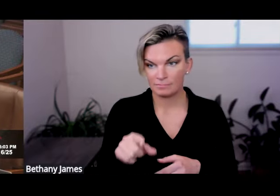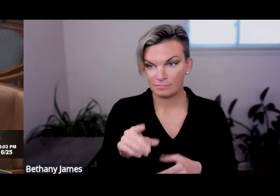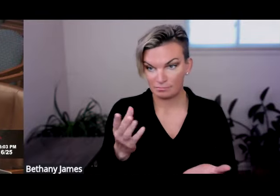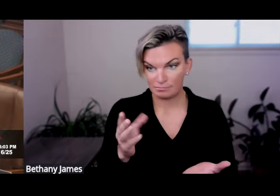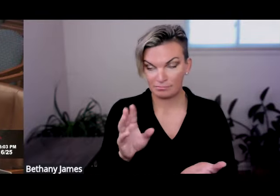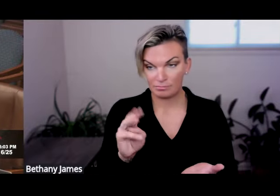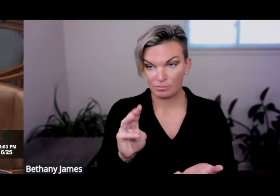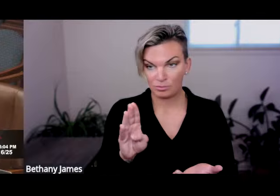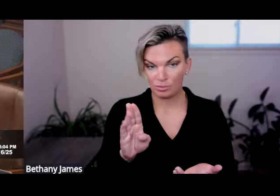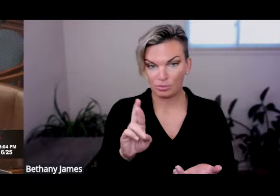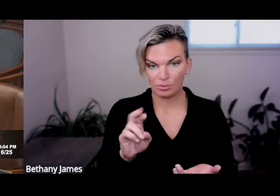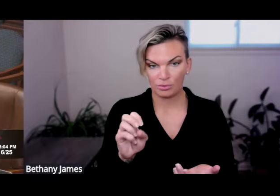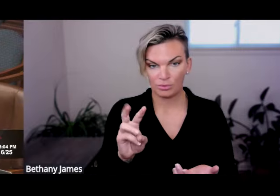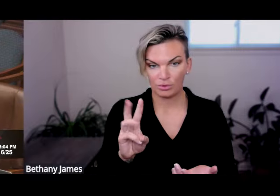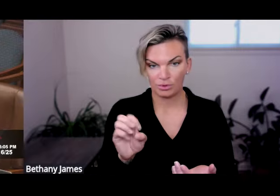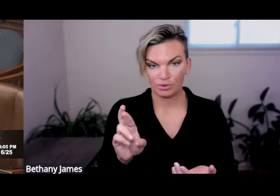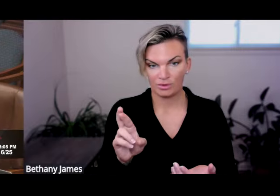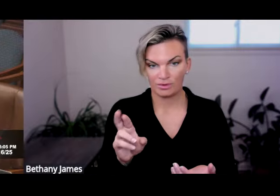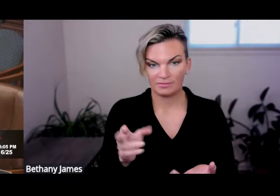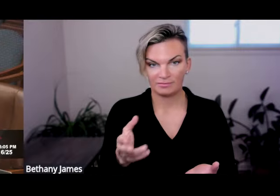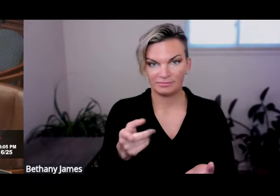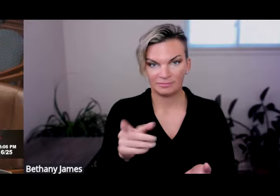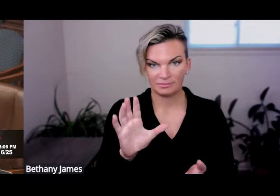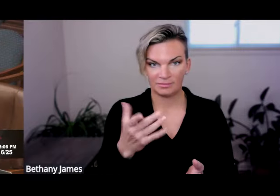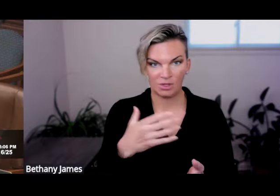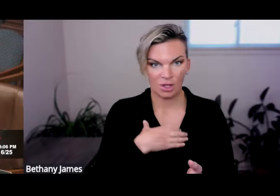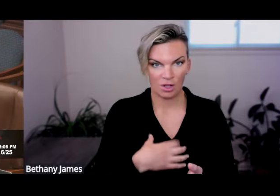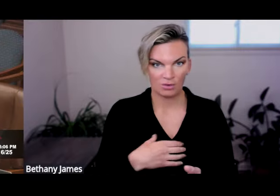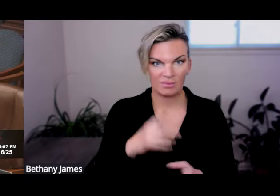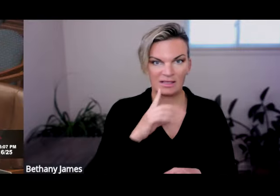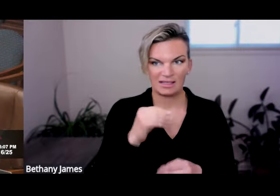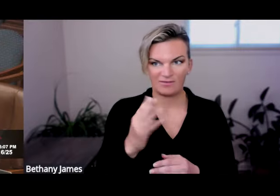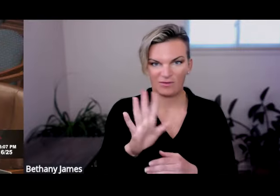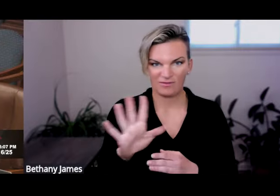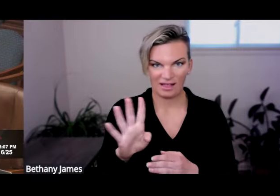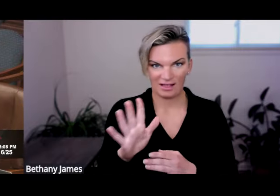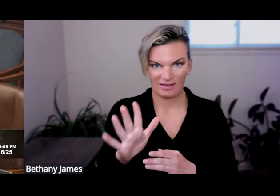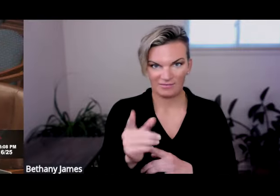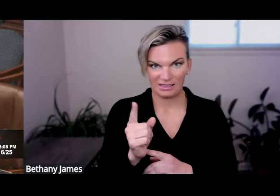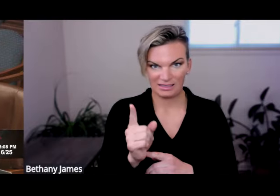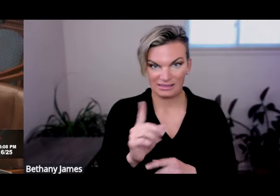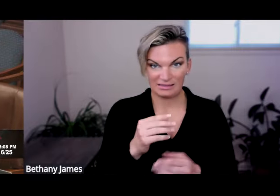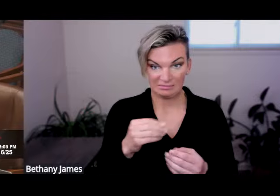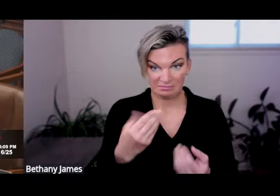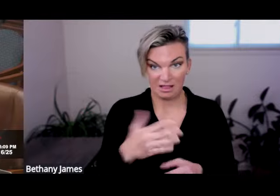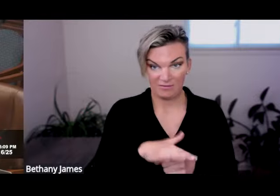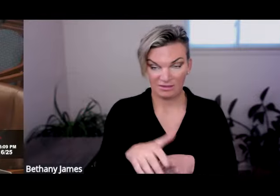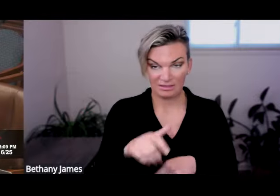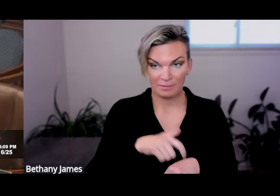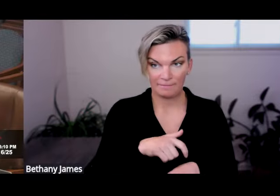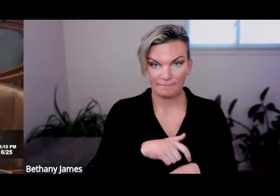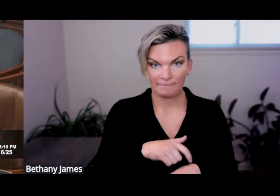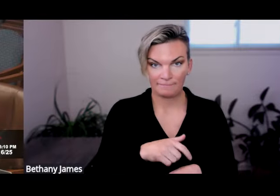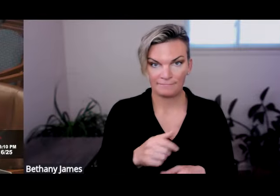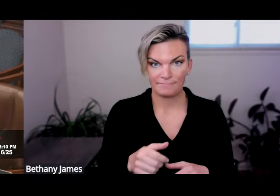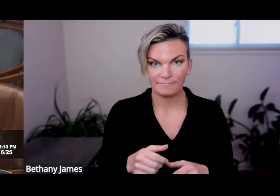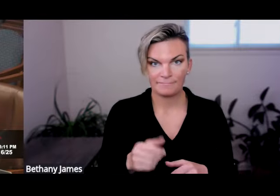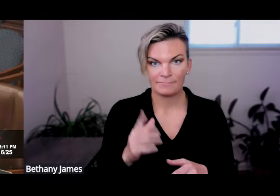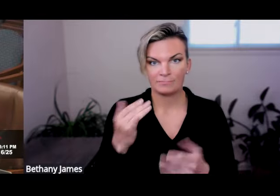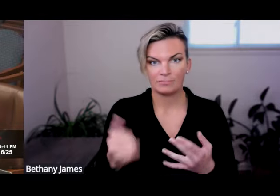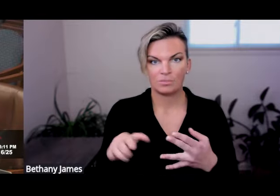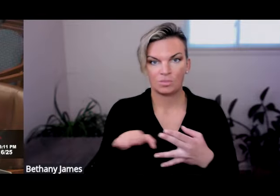think he looks hungry. I know he looks hungry, but if we give you 45 minutes for lunch, does that give everybody enough time? Yeah. Stand in recess